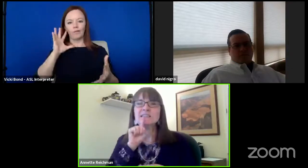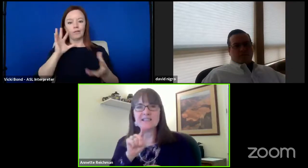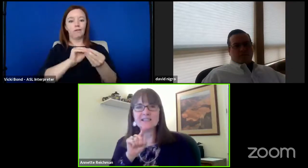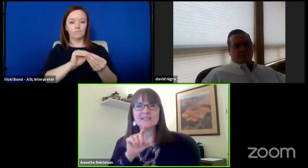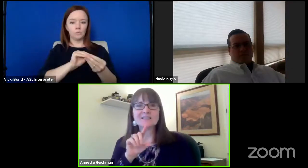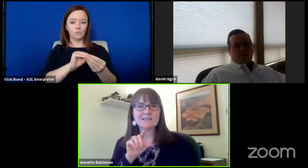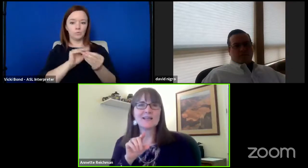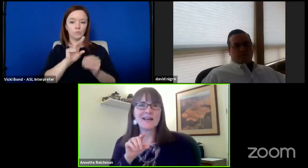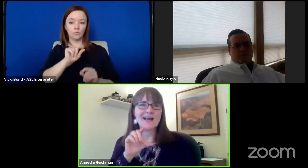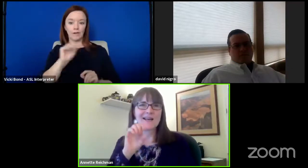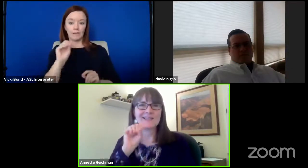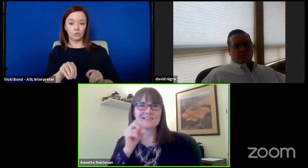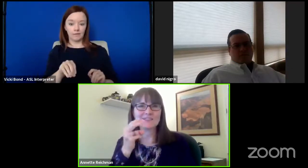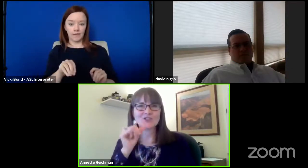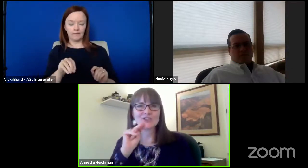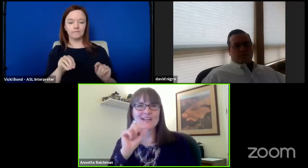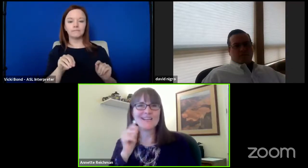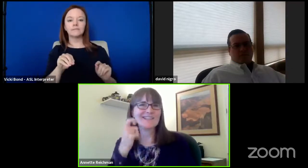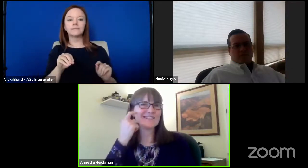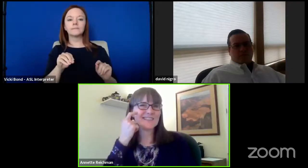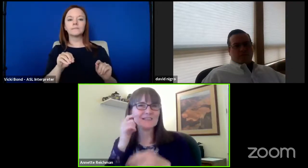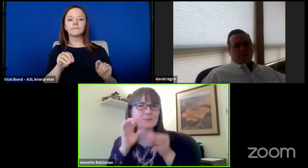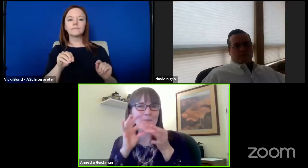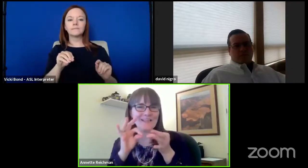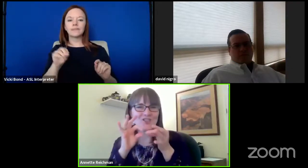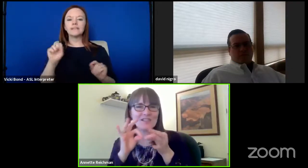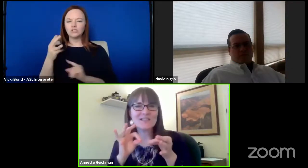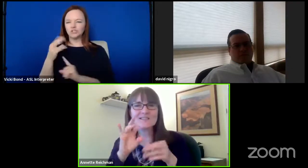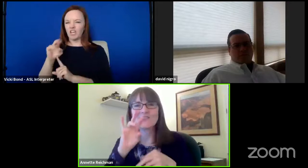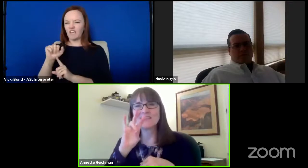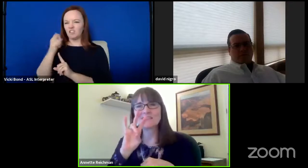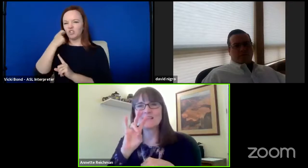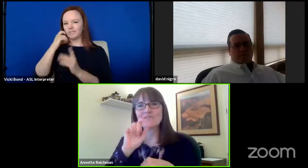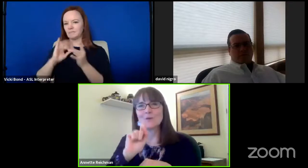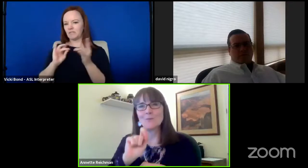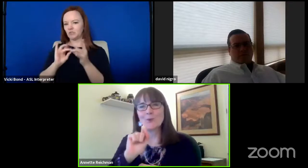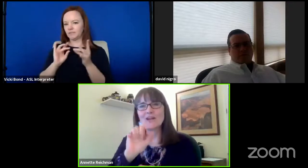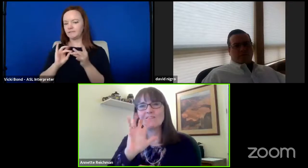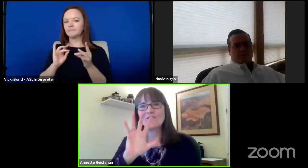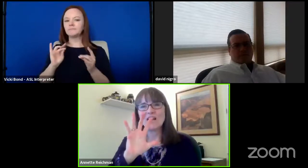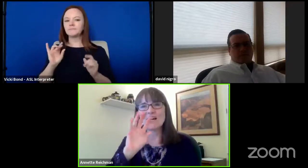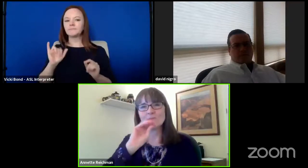20%, is, as Shana just mentioned, that